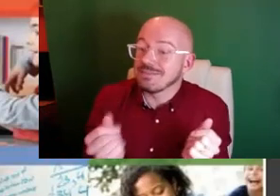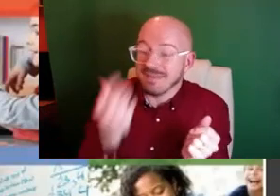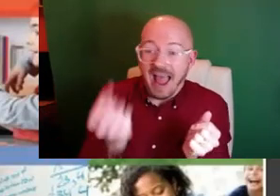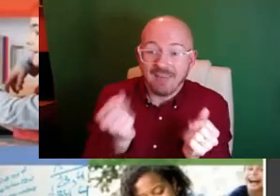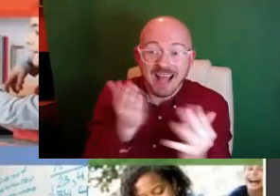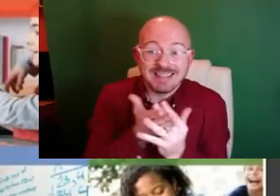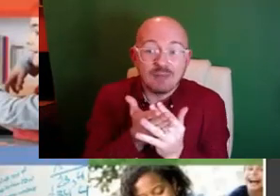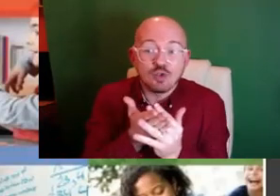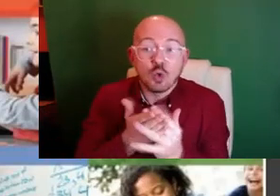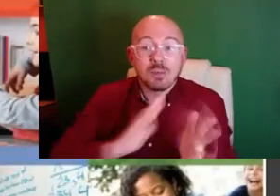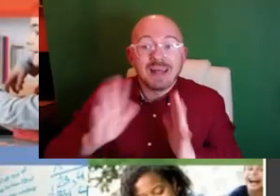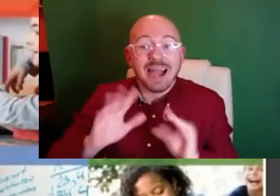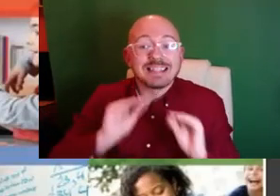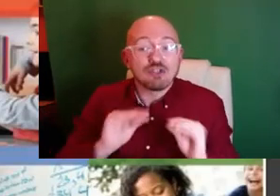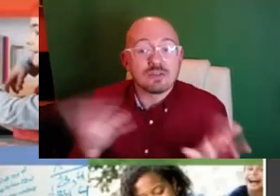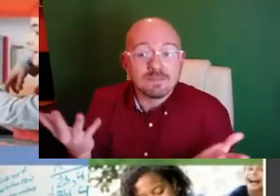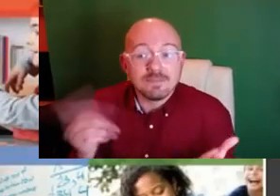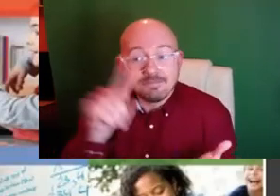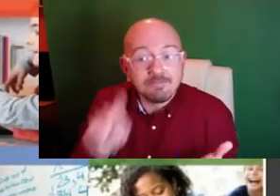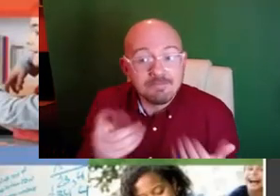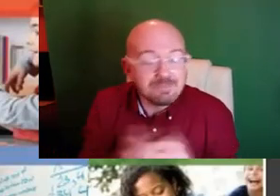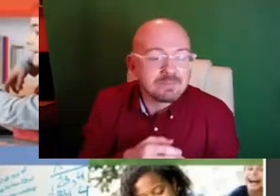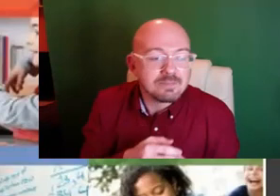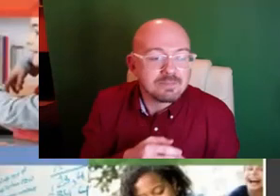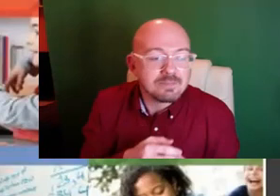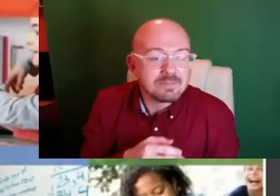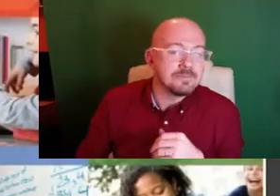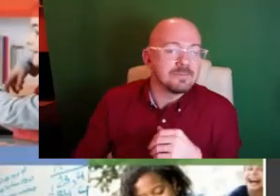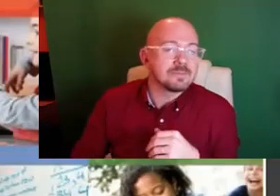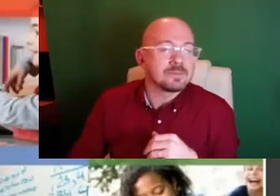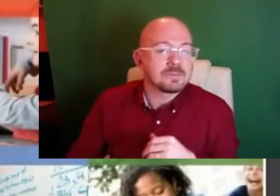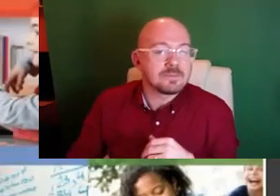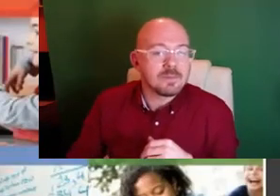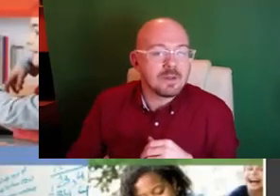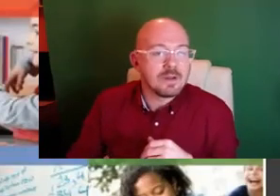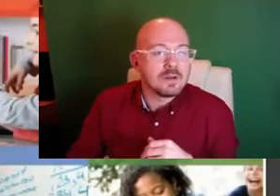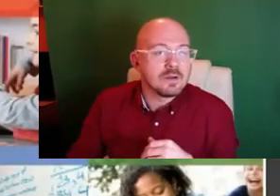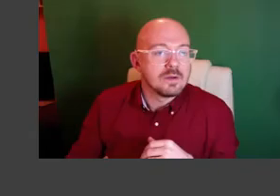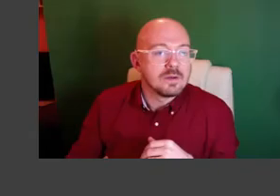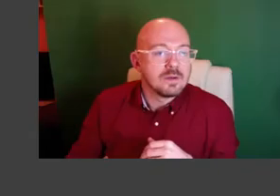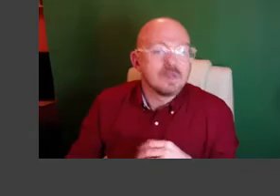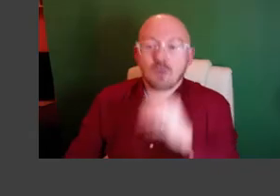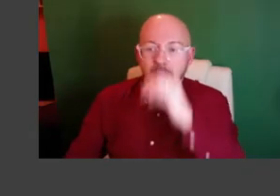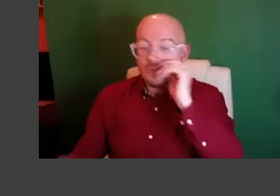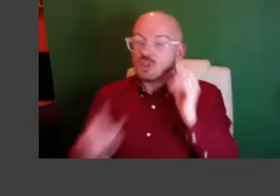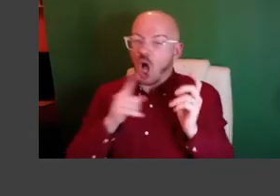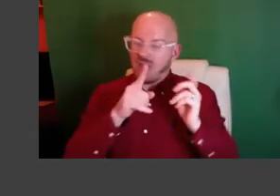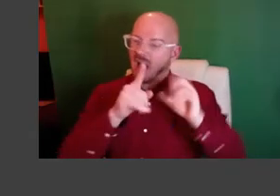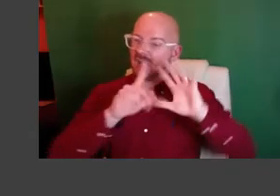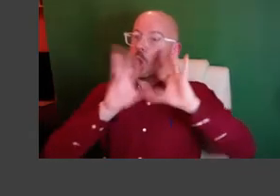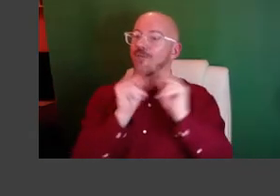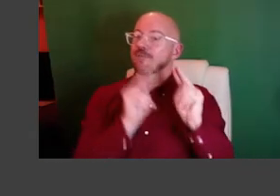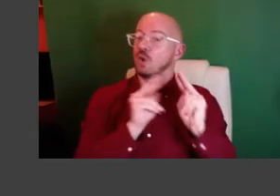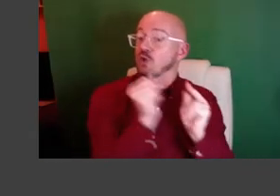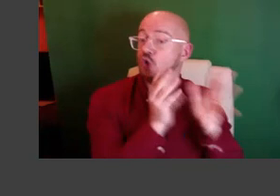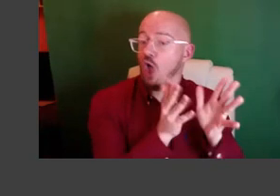availability in their school, and technically this can include BSL. But the problem we find at the moment is that there aren't enough BSL teachers necessarily